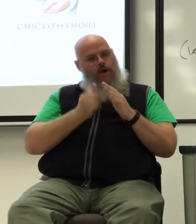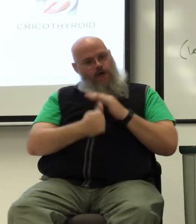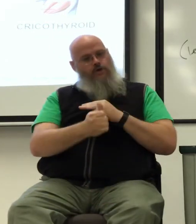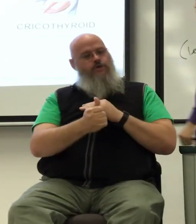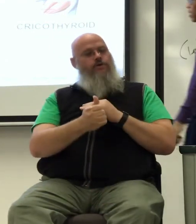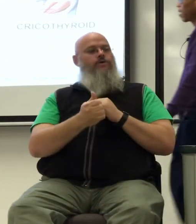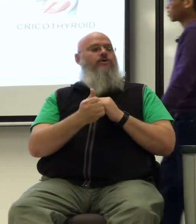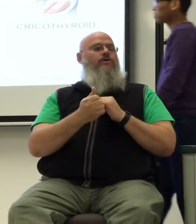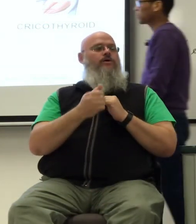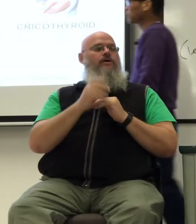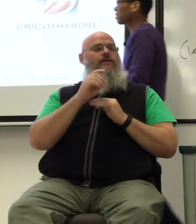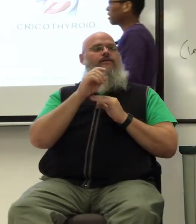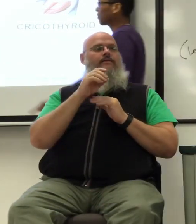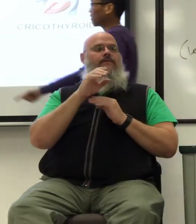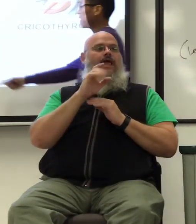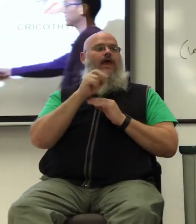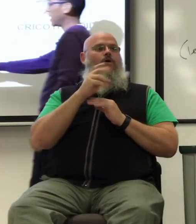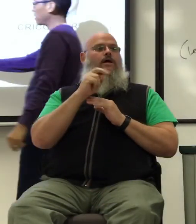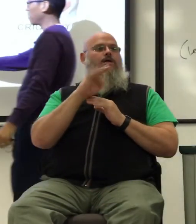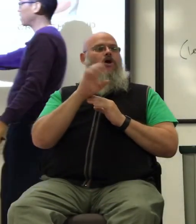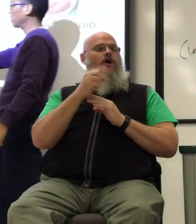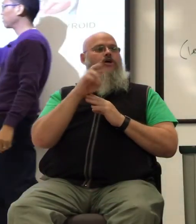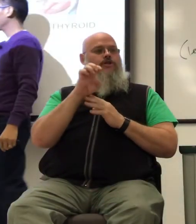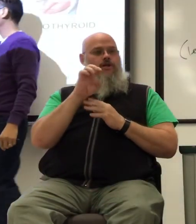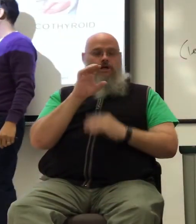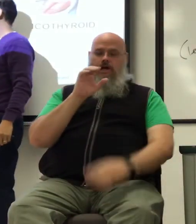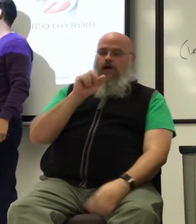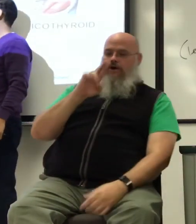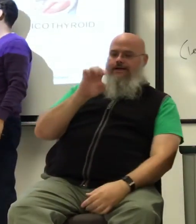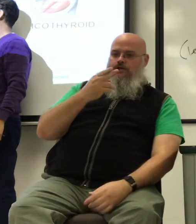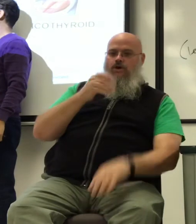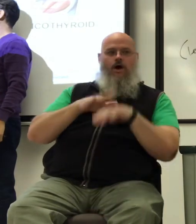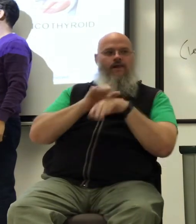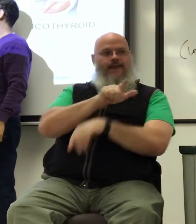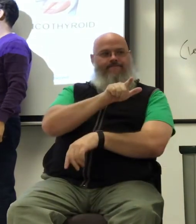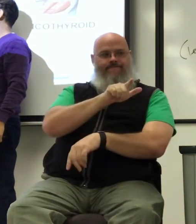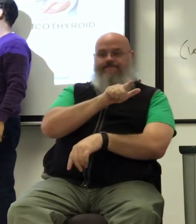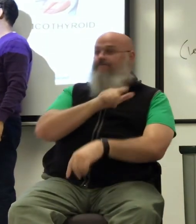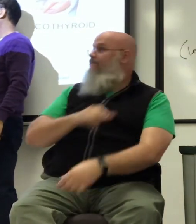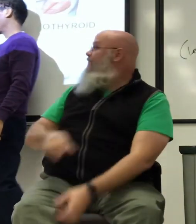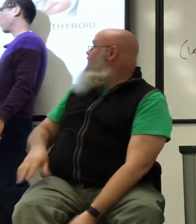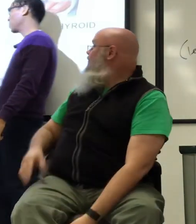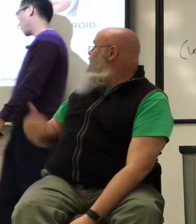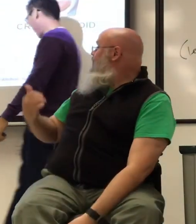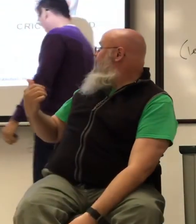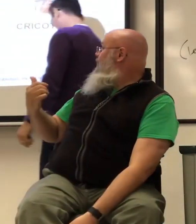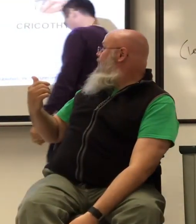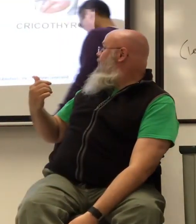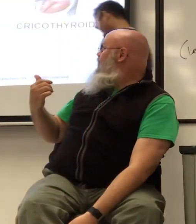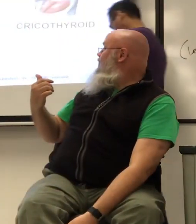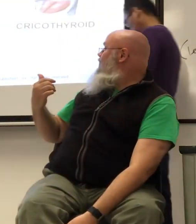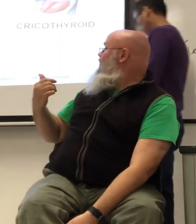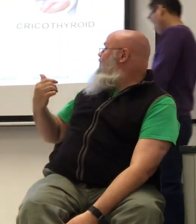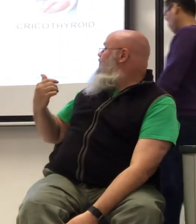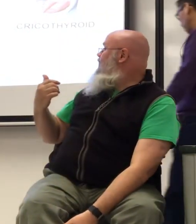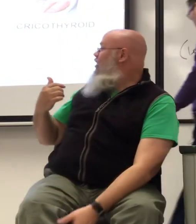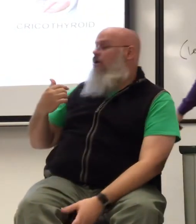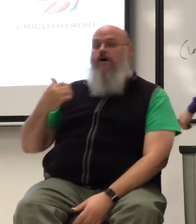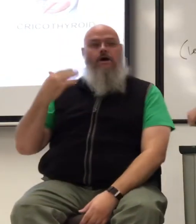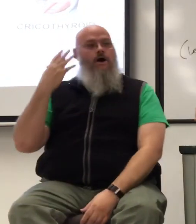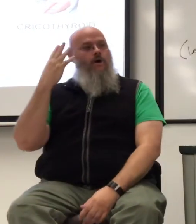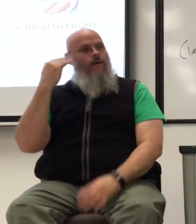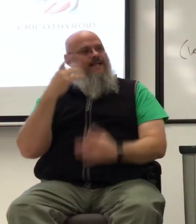the aortic arch on the left side right here. And the reason why that's